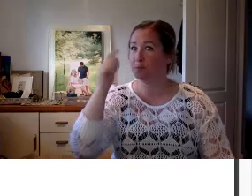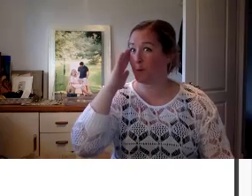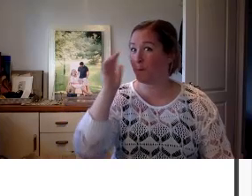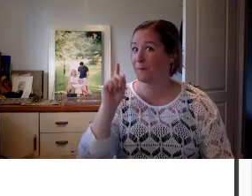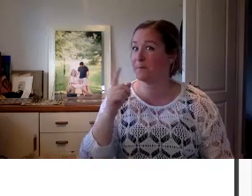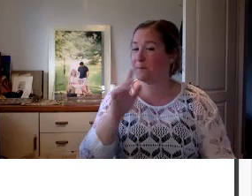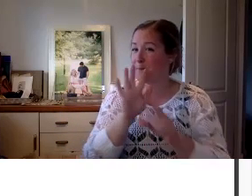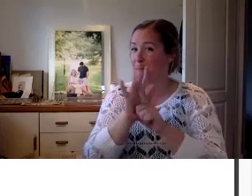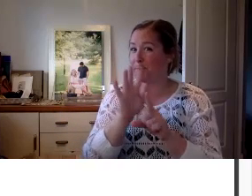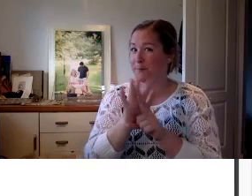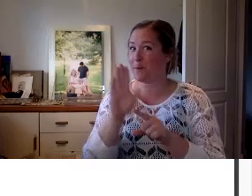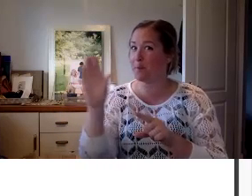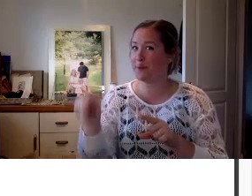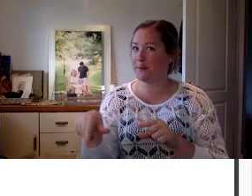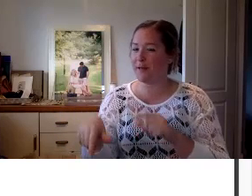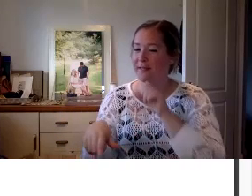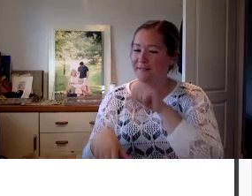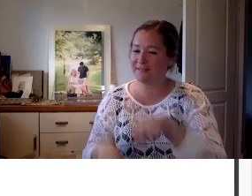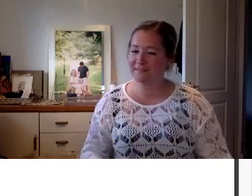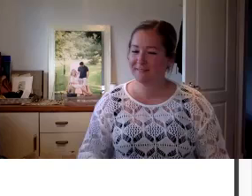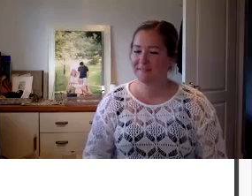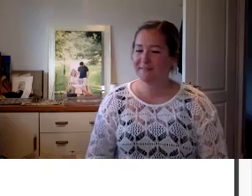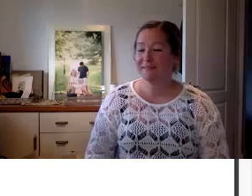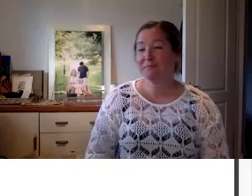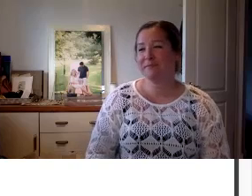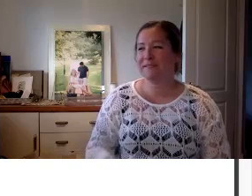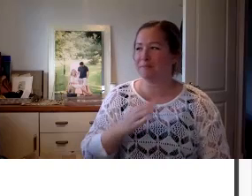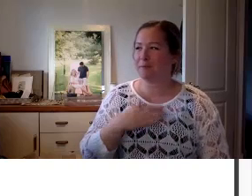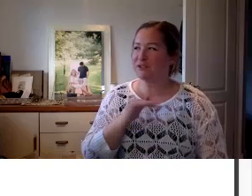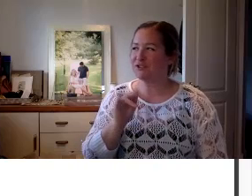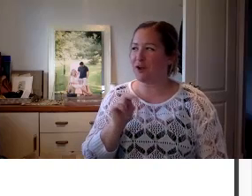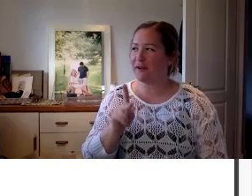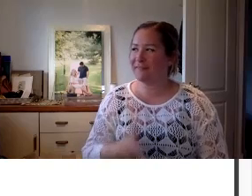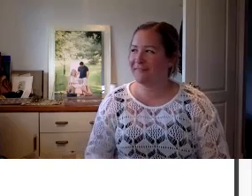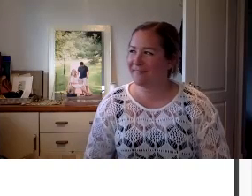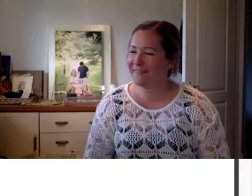Memphis. Do you know where that is? It's really popular barbecue. I love it.